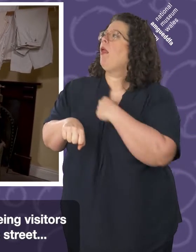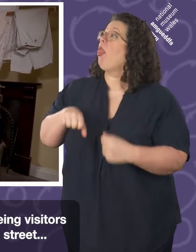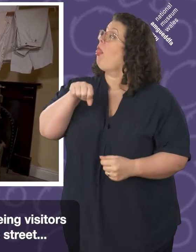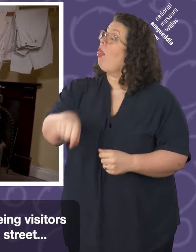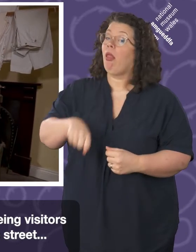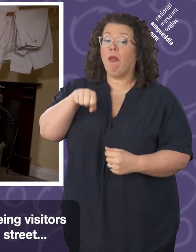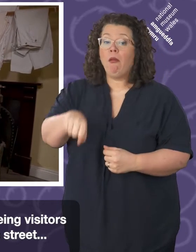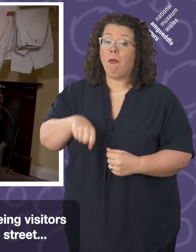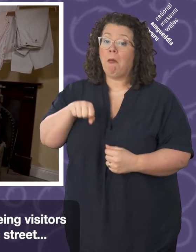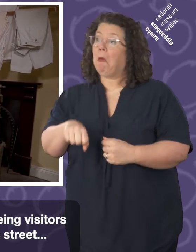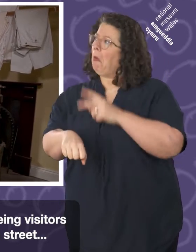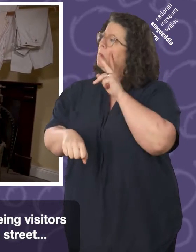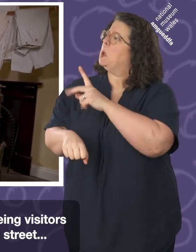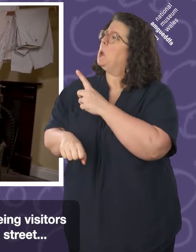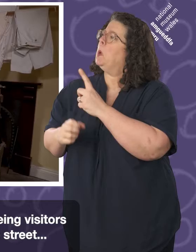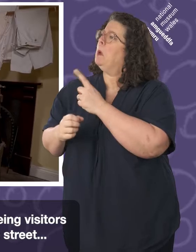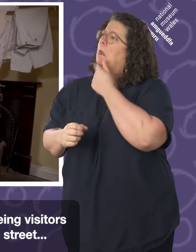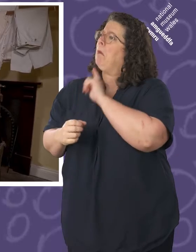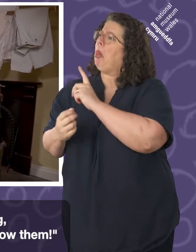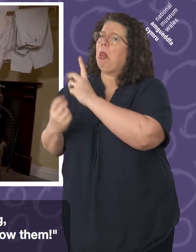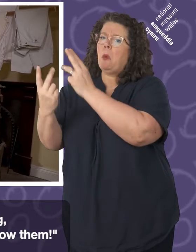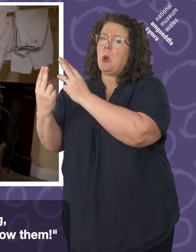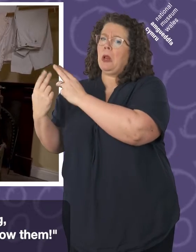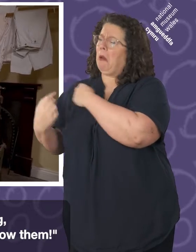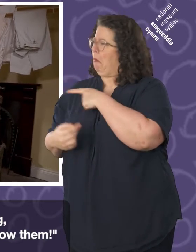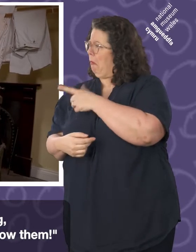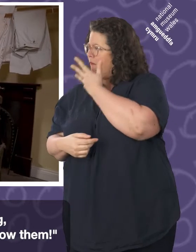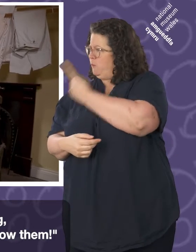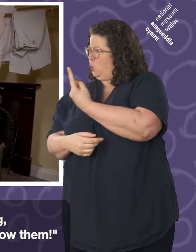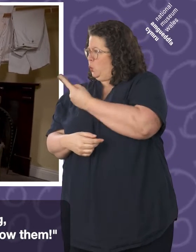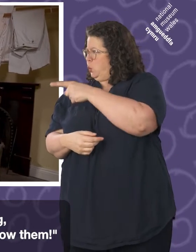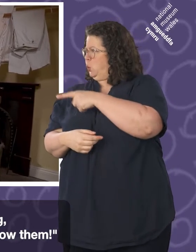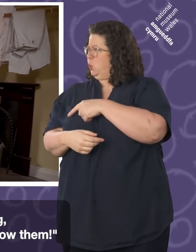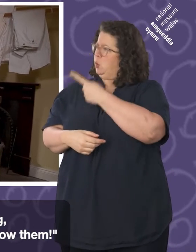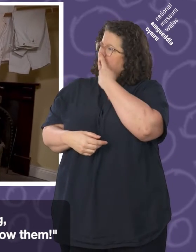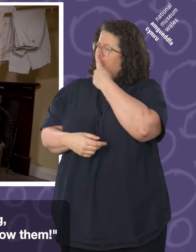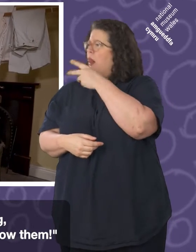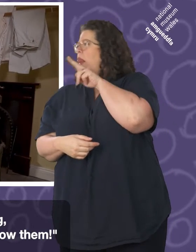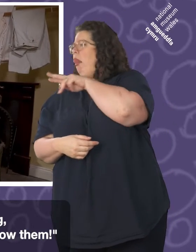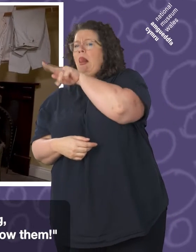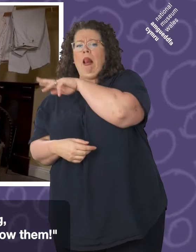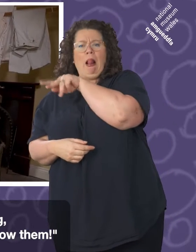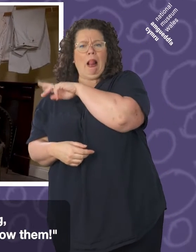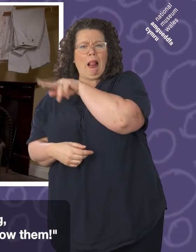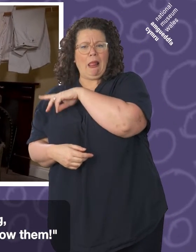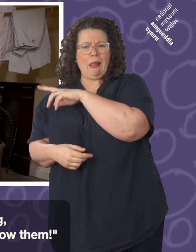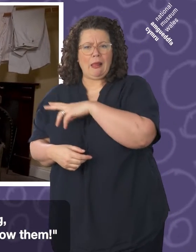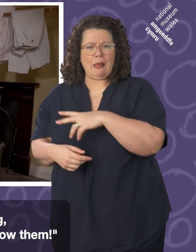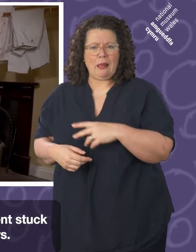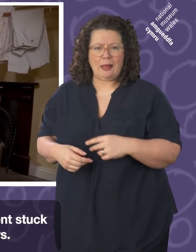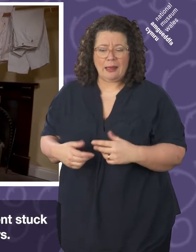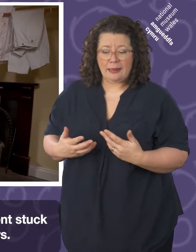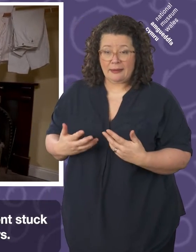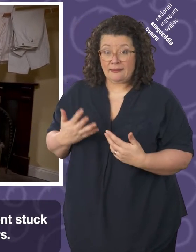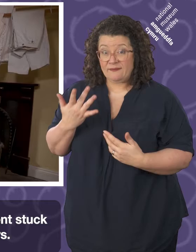was seeing visitors walking down the street and going, oh, who are they? I don't know them.